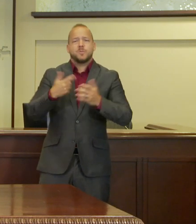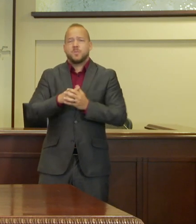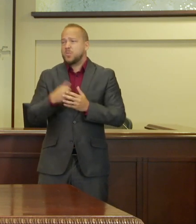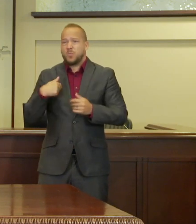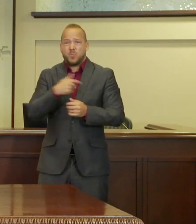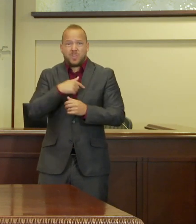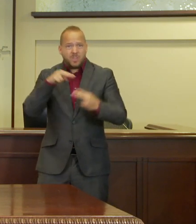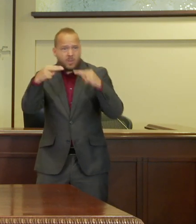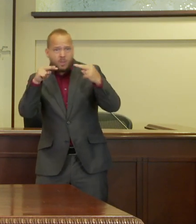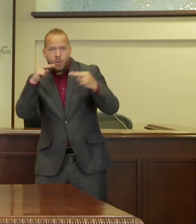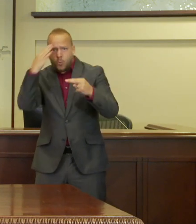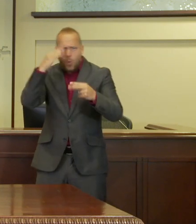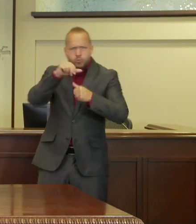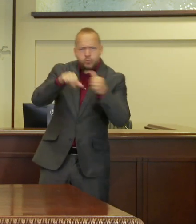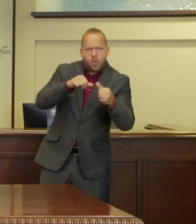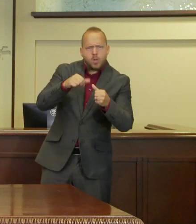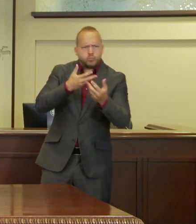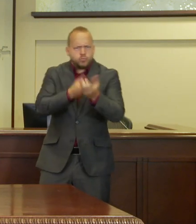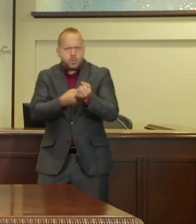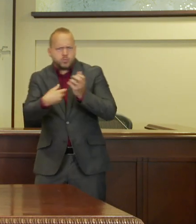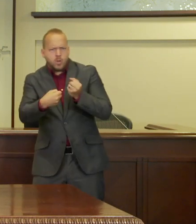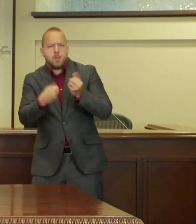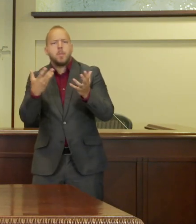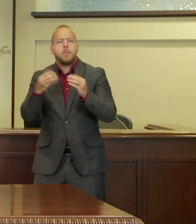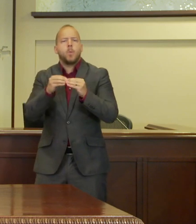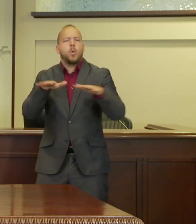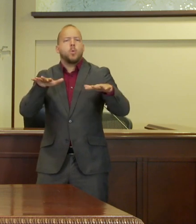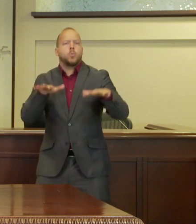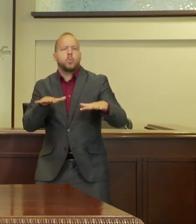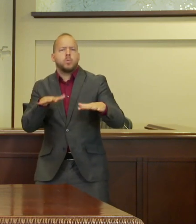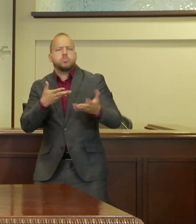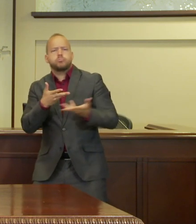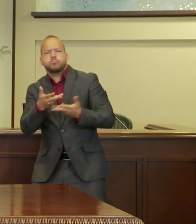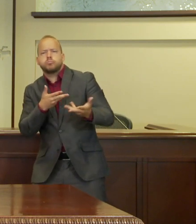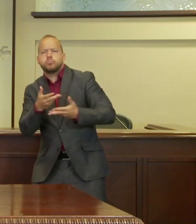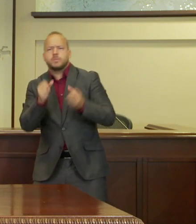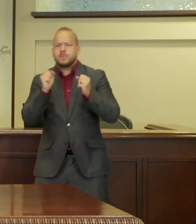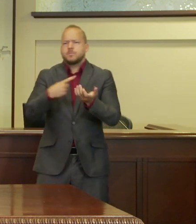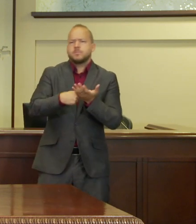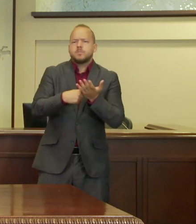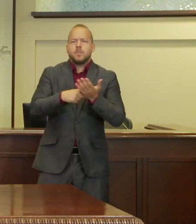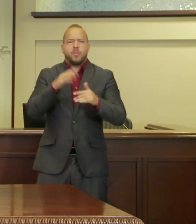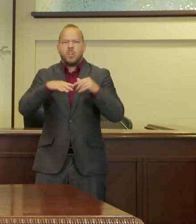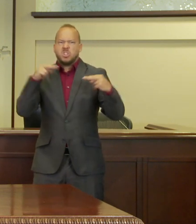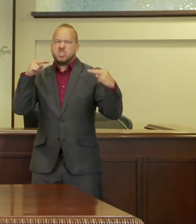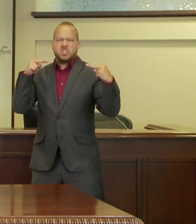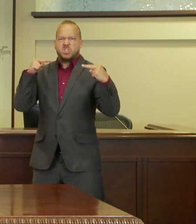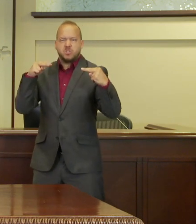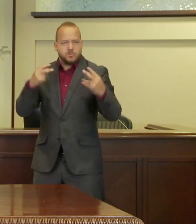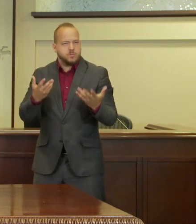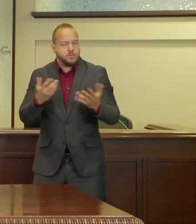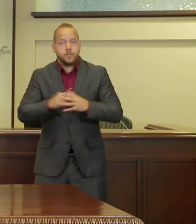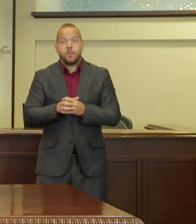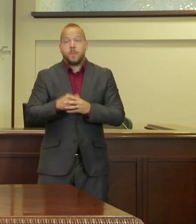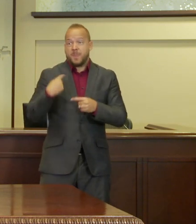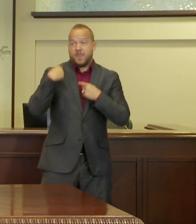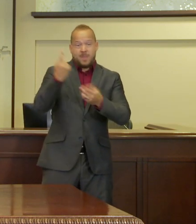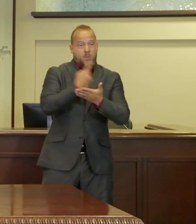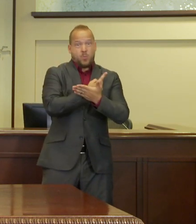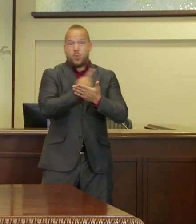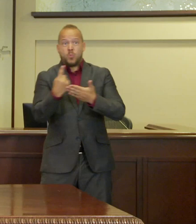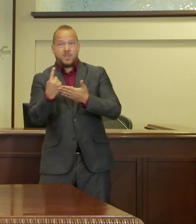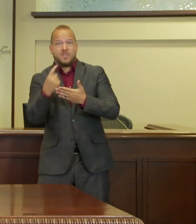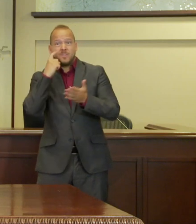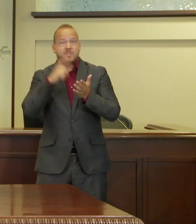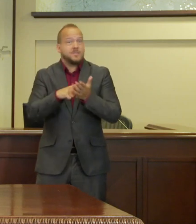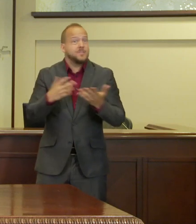that, and it's been positive for the officers too, because, you know, situations like we've been in over the last week can be really draining